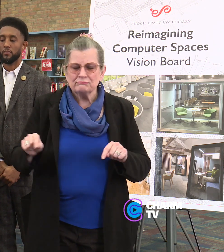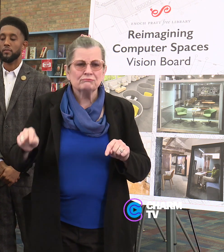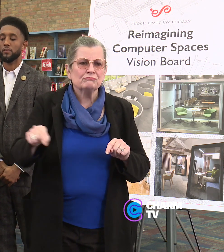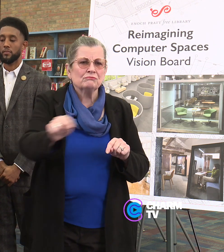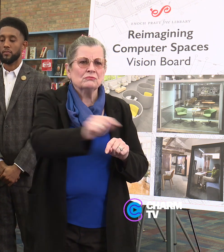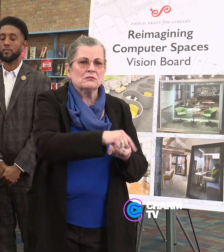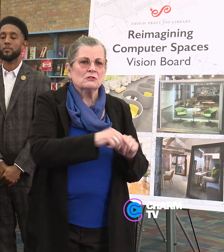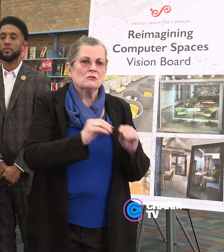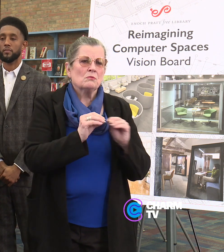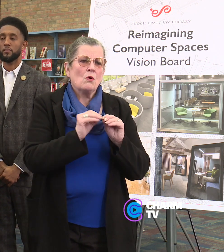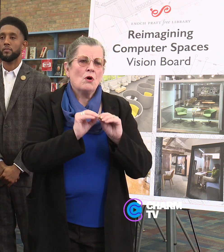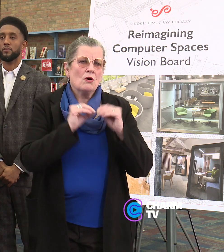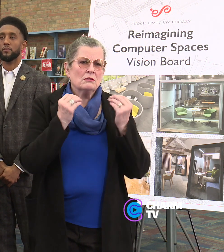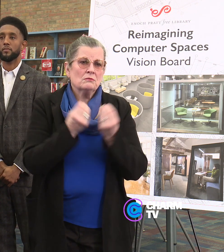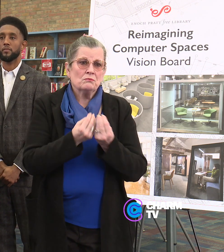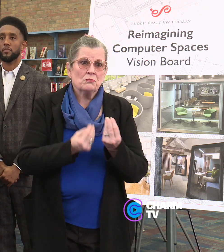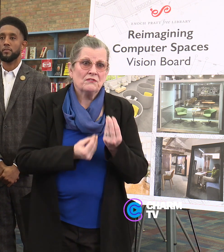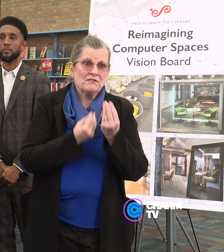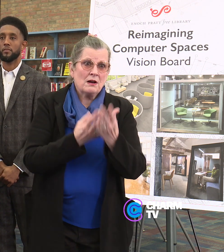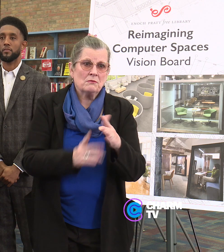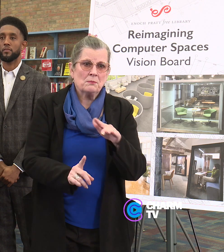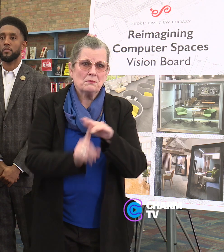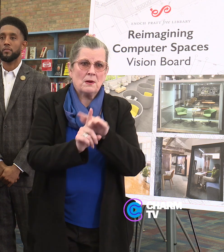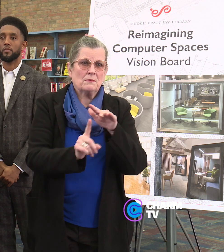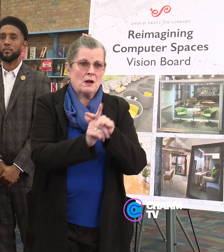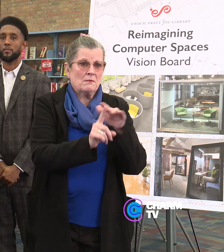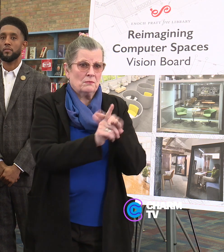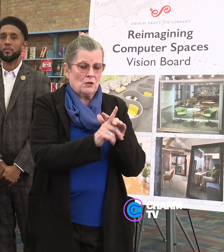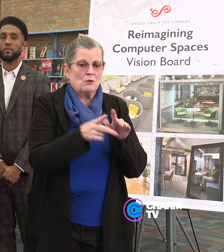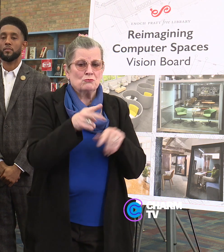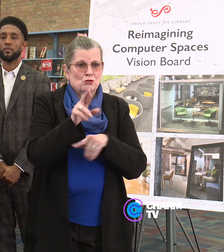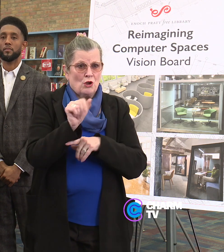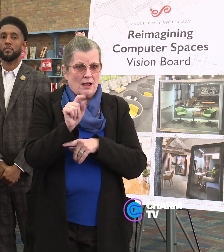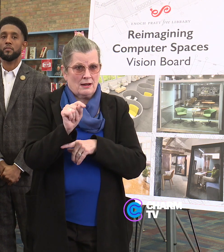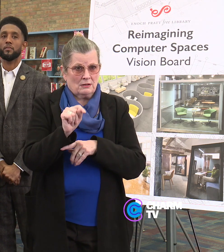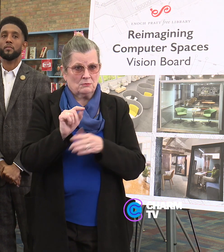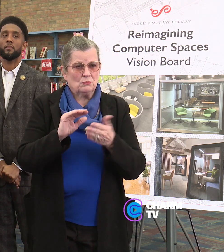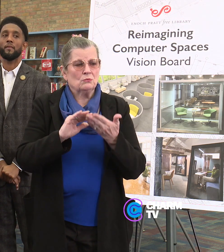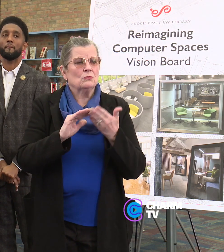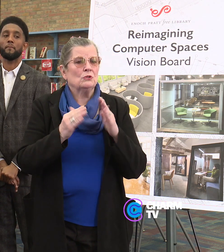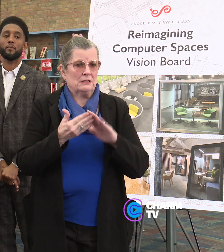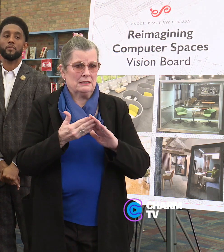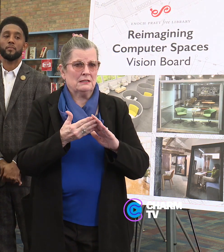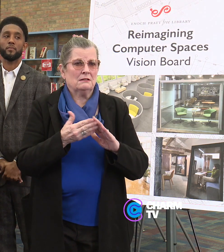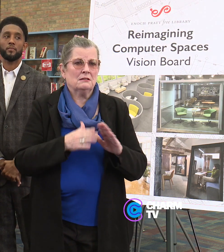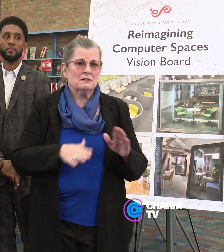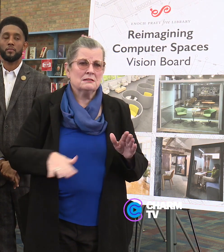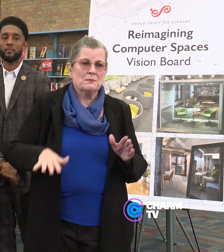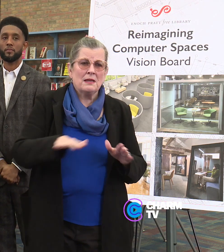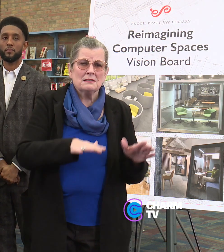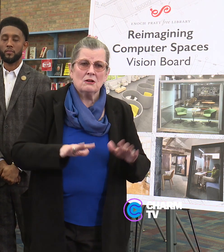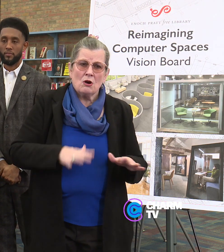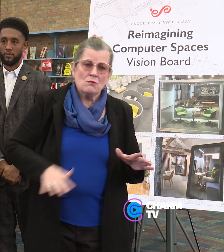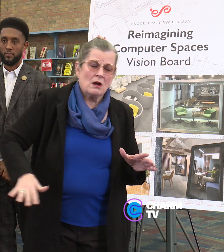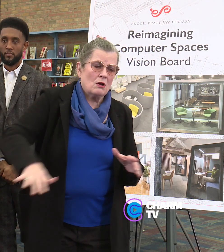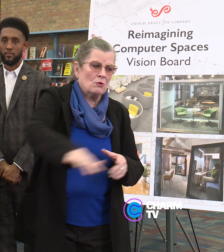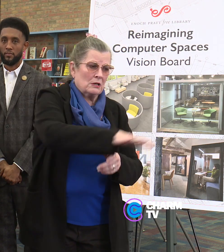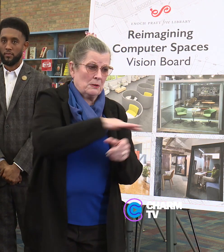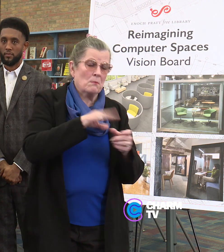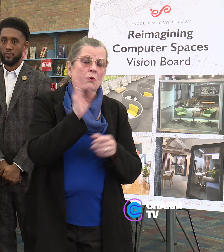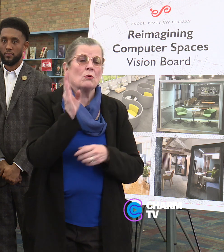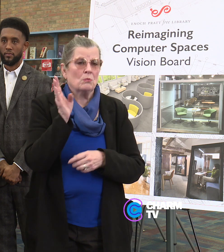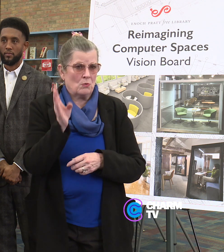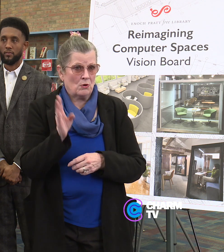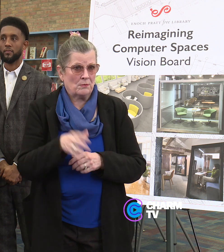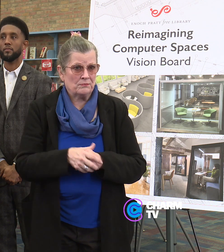organizations, providing pop-up Pratt and community spaces and programming throughout our entire city. This American